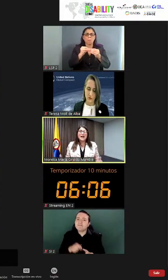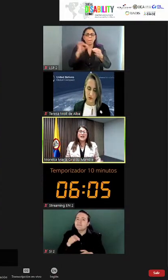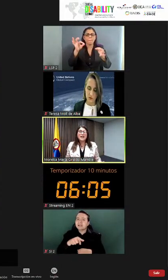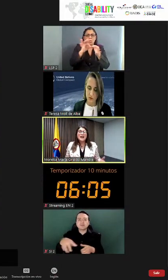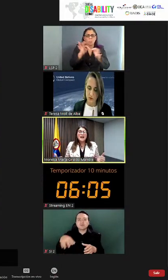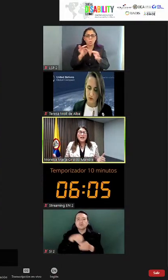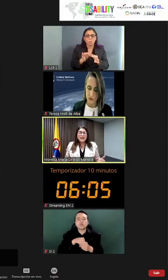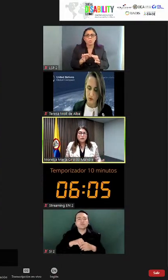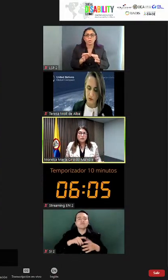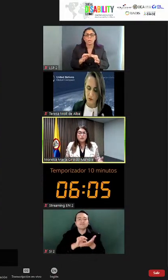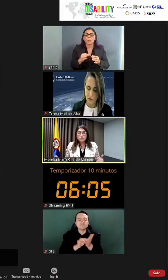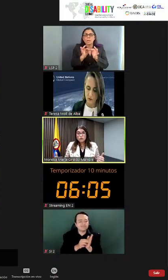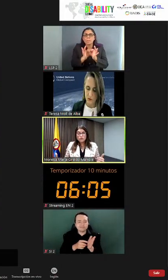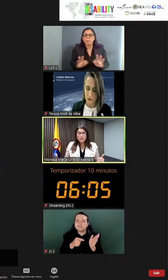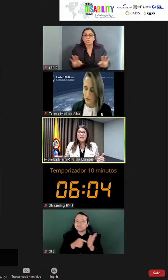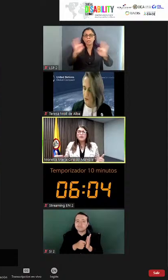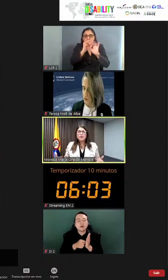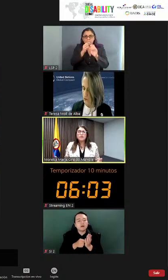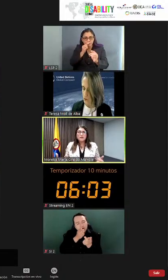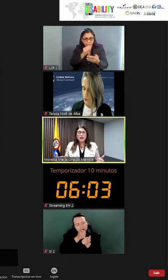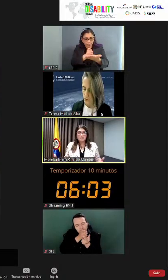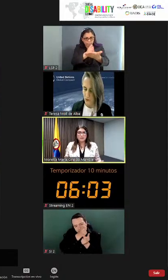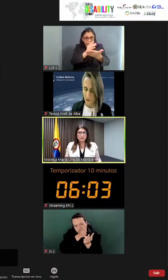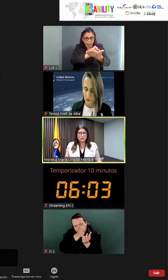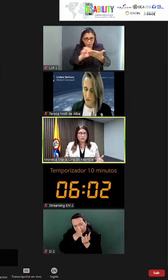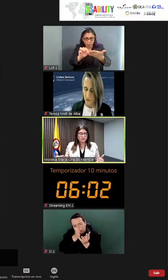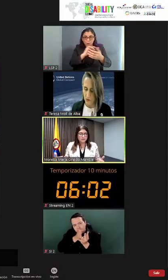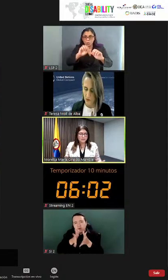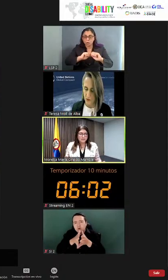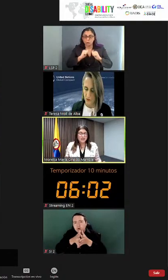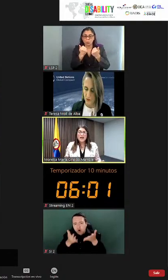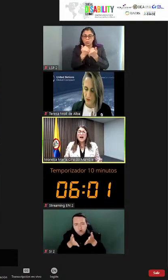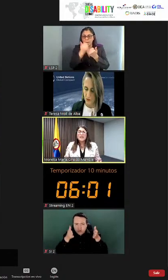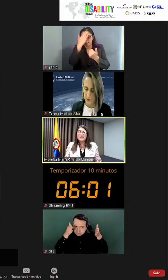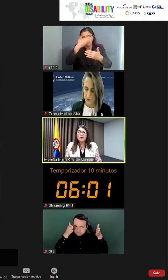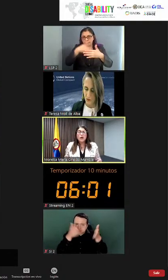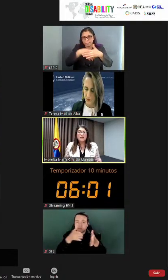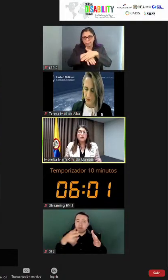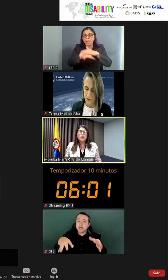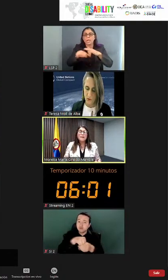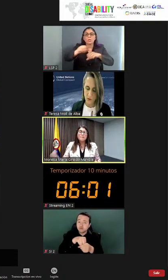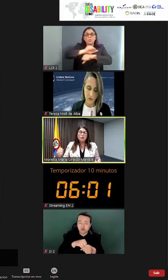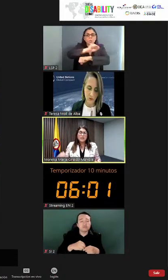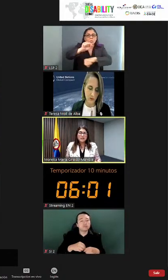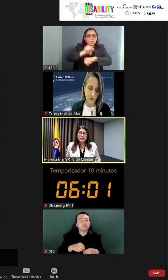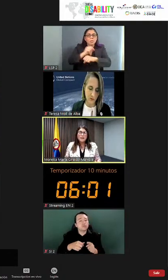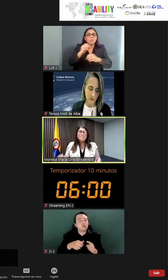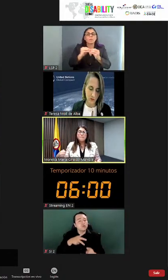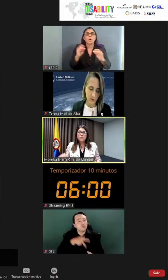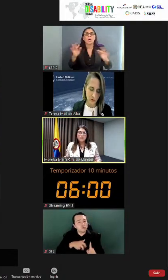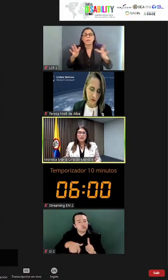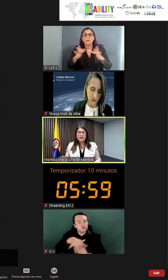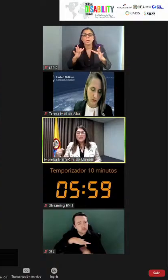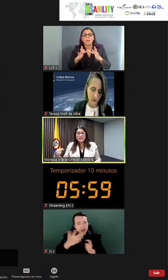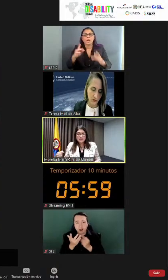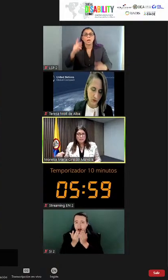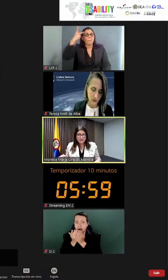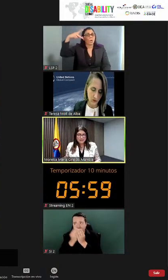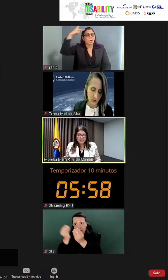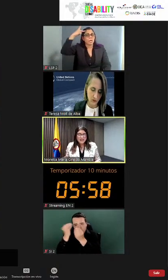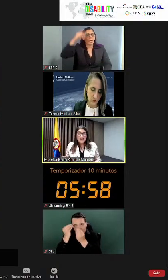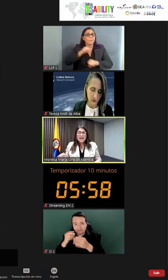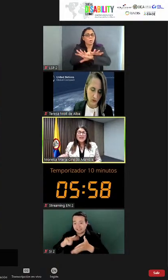it defines the strategic lines to work on social inclusion of persons with disabilities